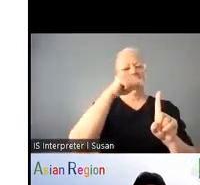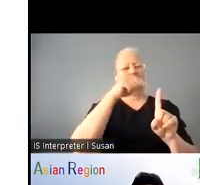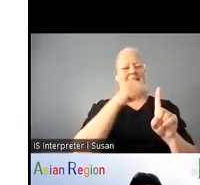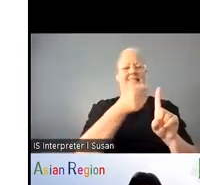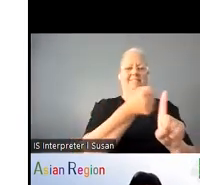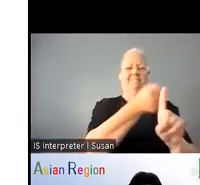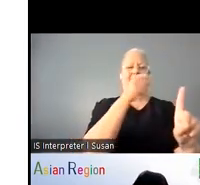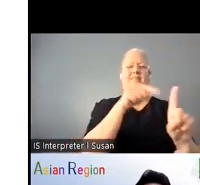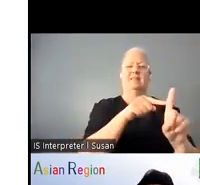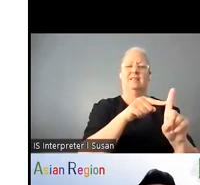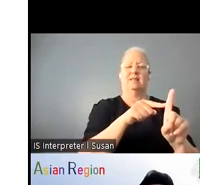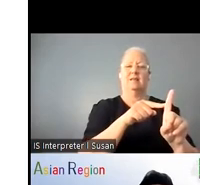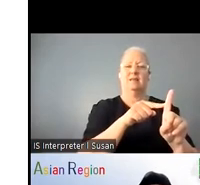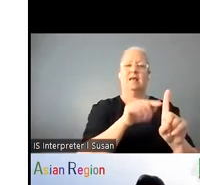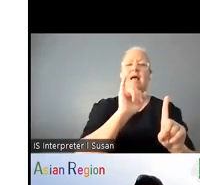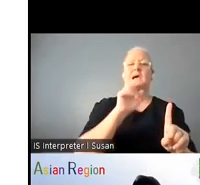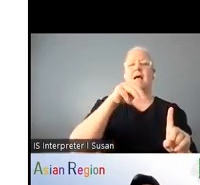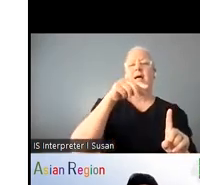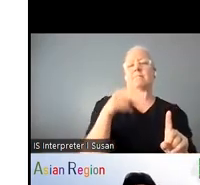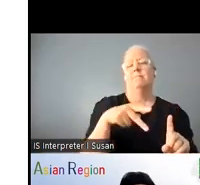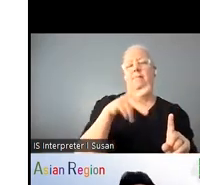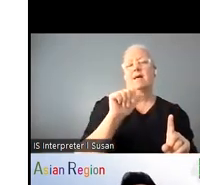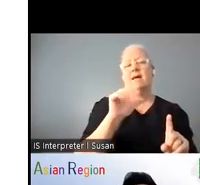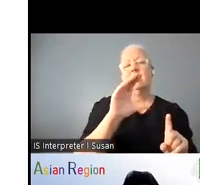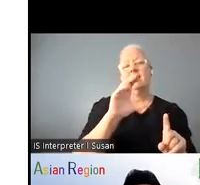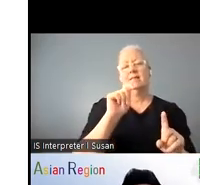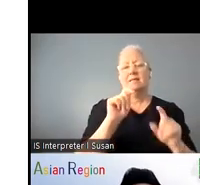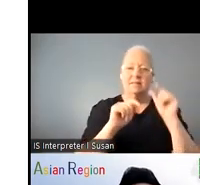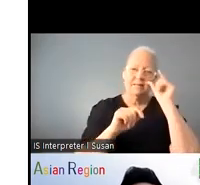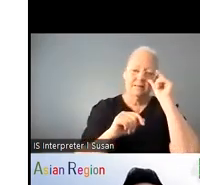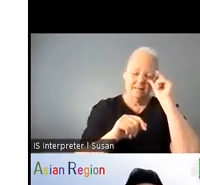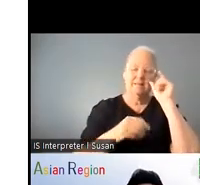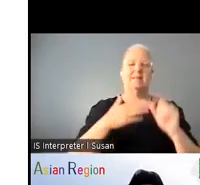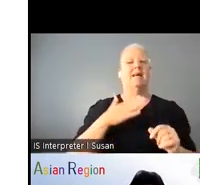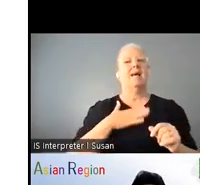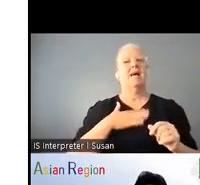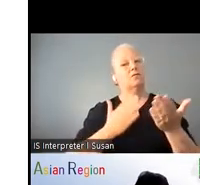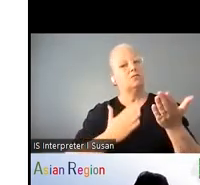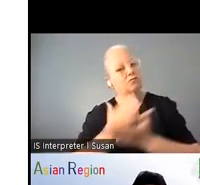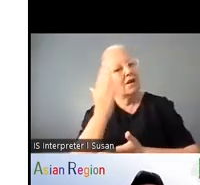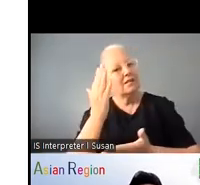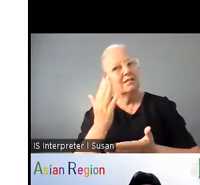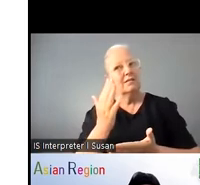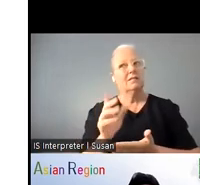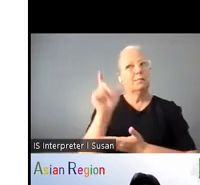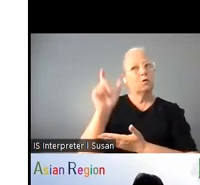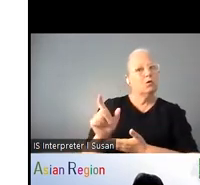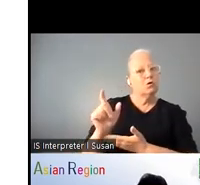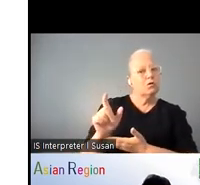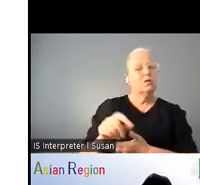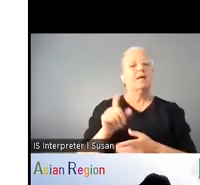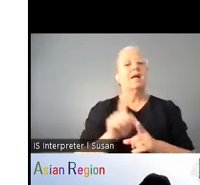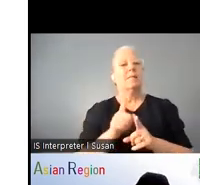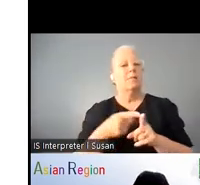the impact is, of course, one is losing our legal capacity and our civil rights as a person, torture, violence,